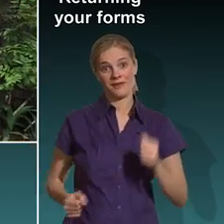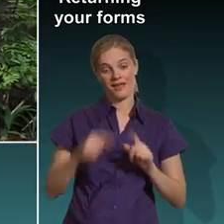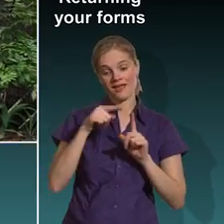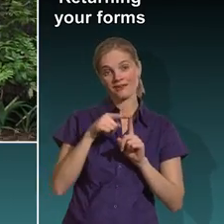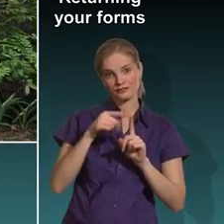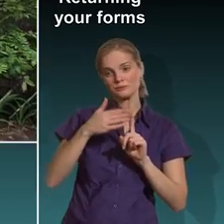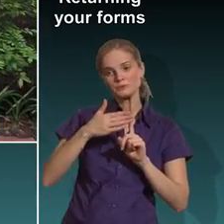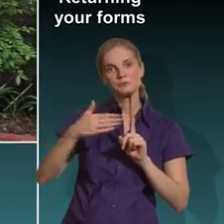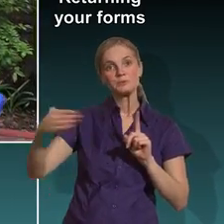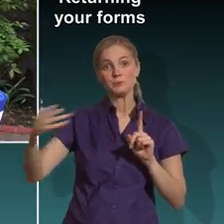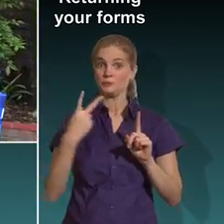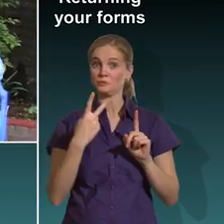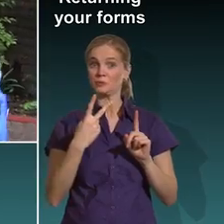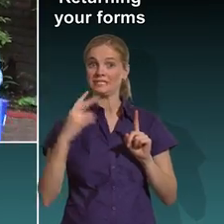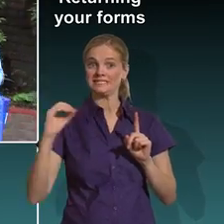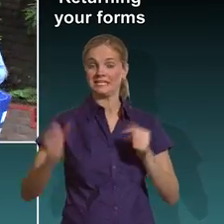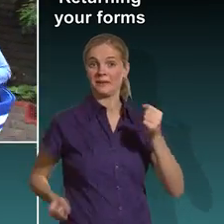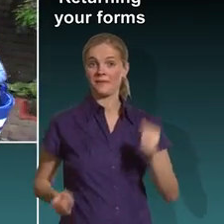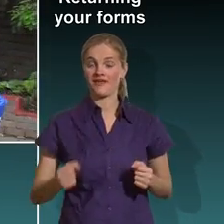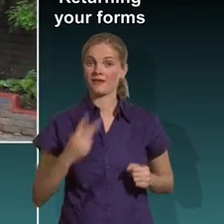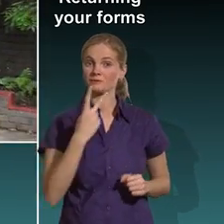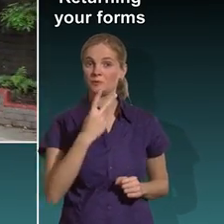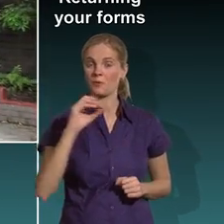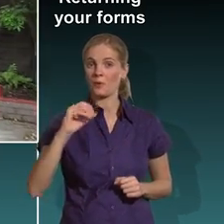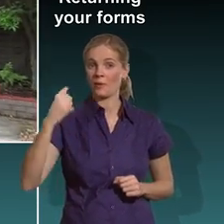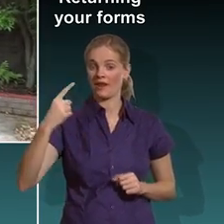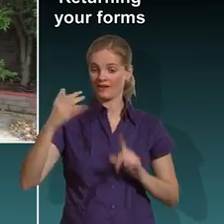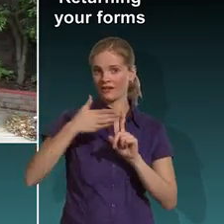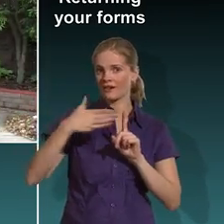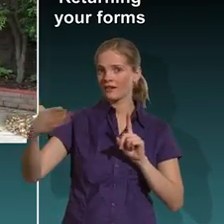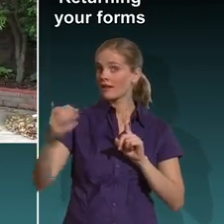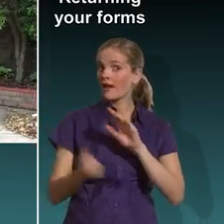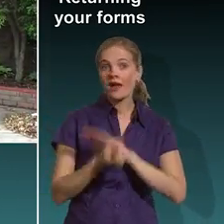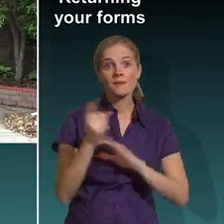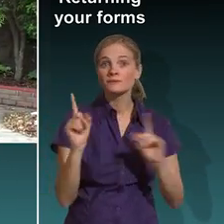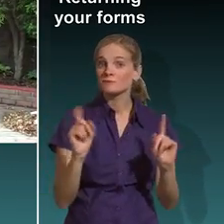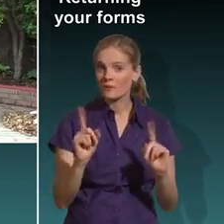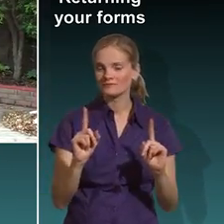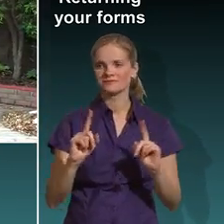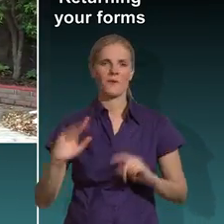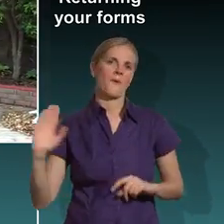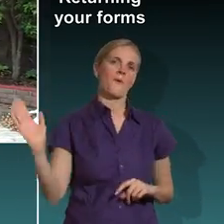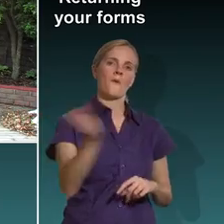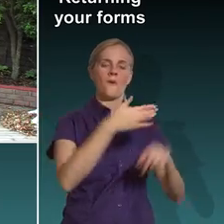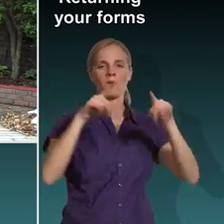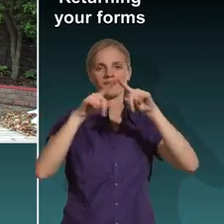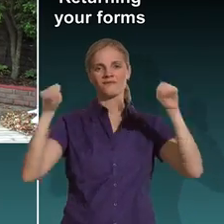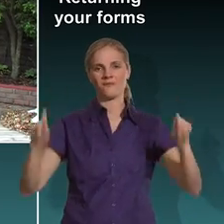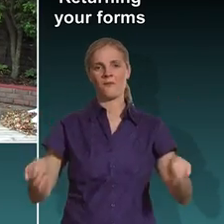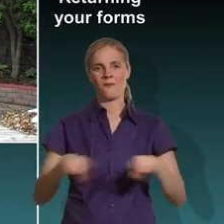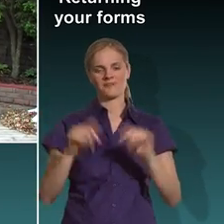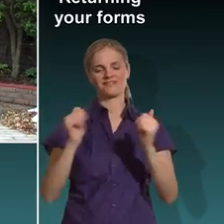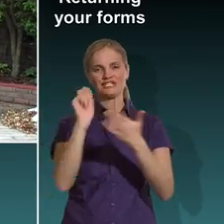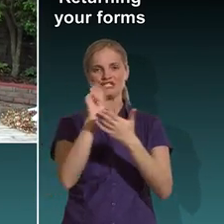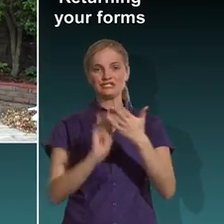After the 8th of March through to the 20th of March 2011, what will be happening? All the forms will have been